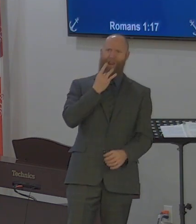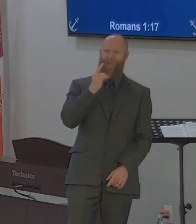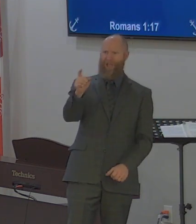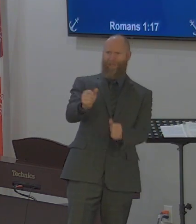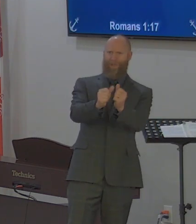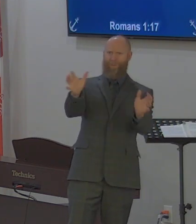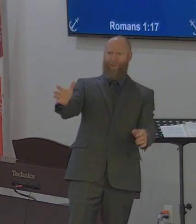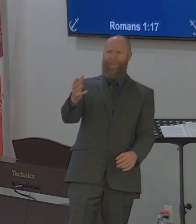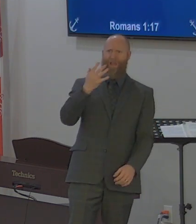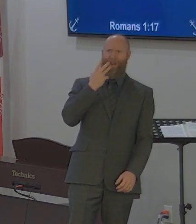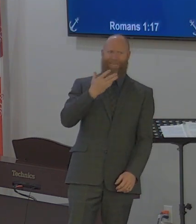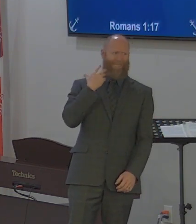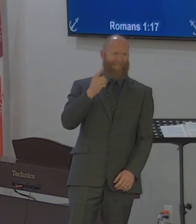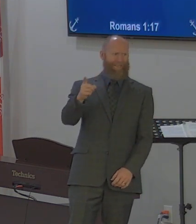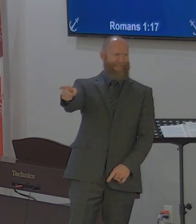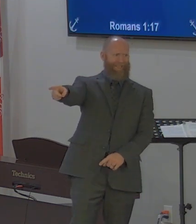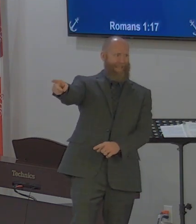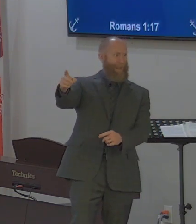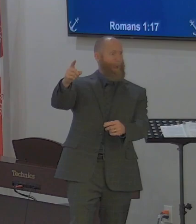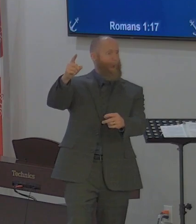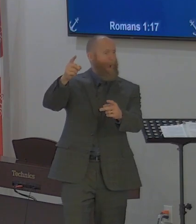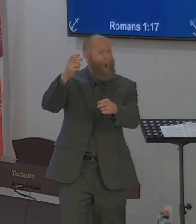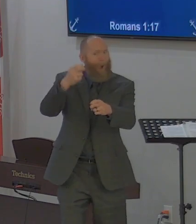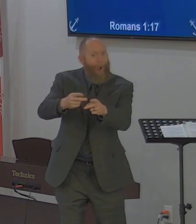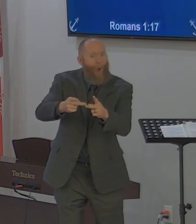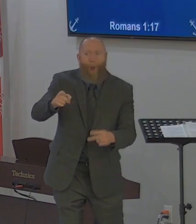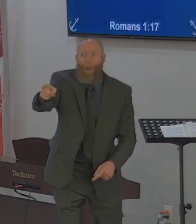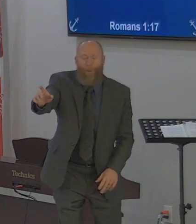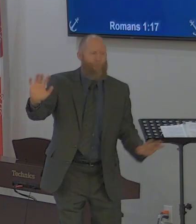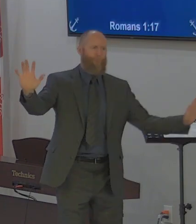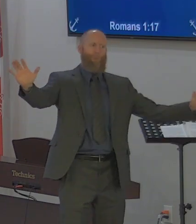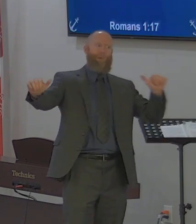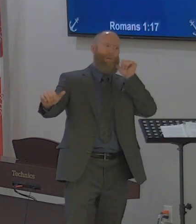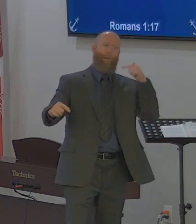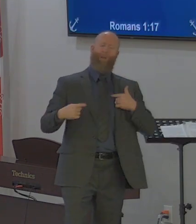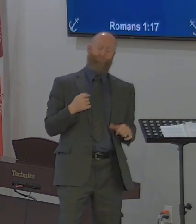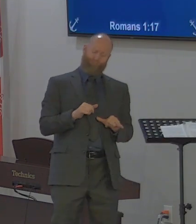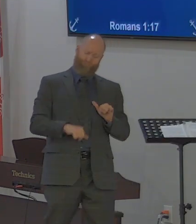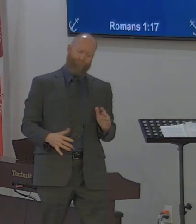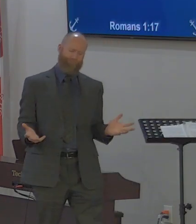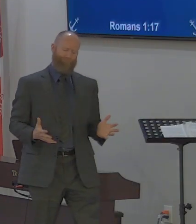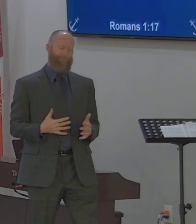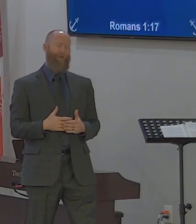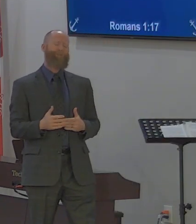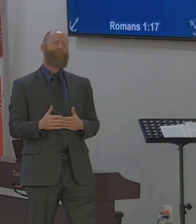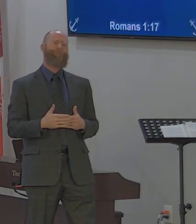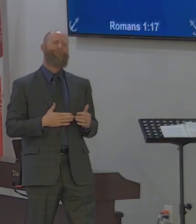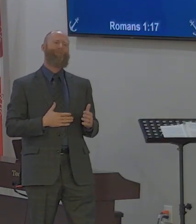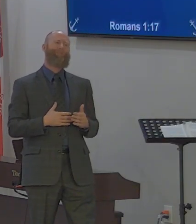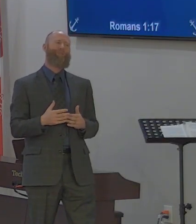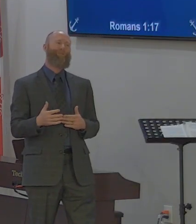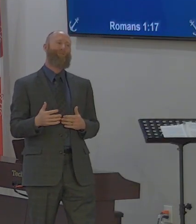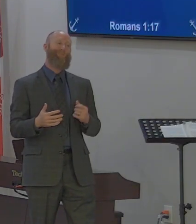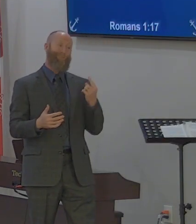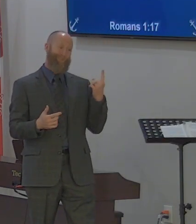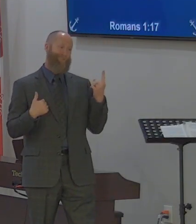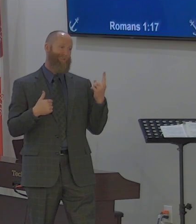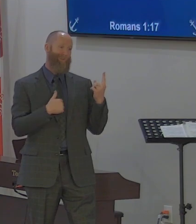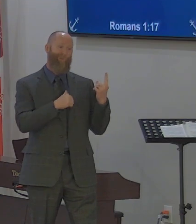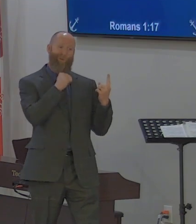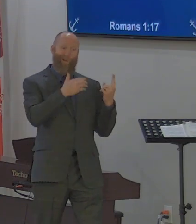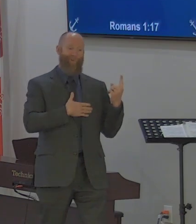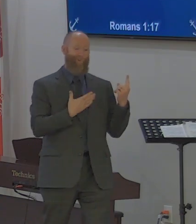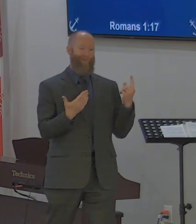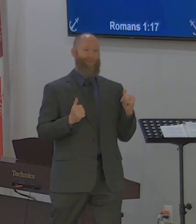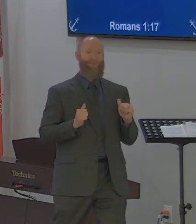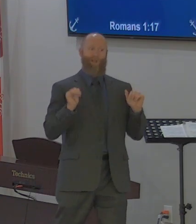No, God really doesn't. God wouldn't call me to be a missionary in Africa. I mean, Have you seen what they eat? Have you seen the mud floors?